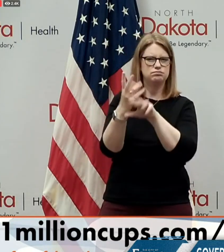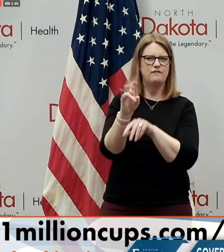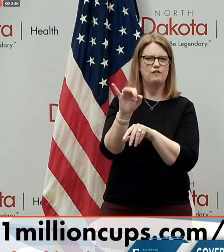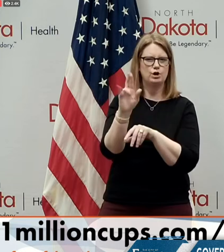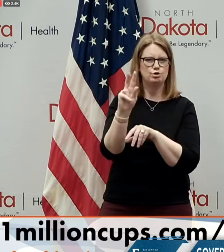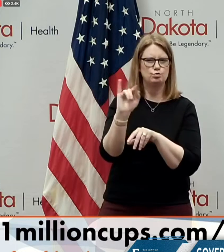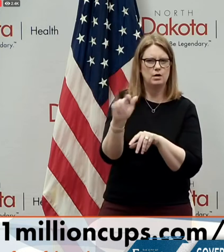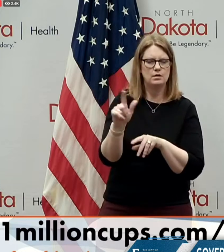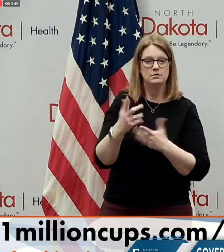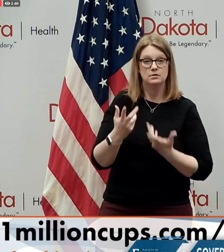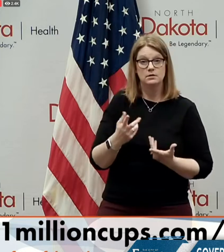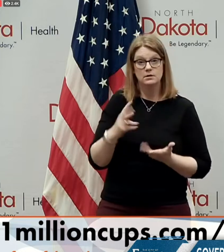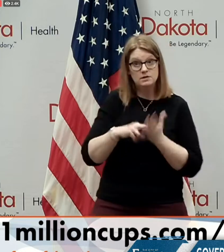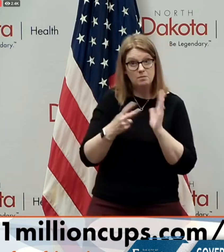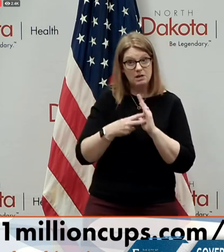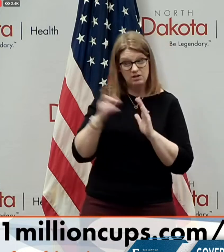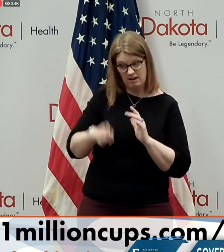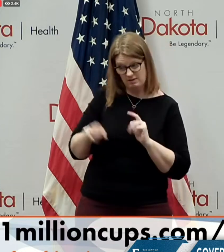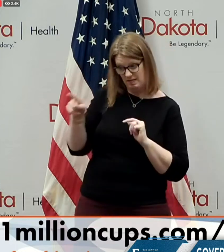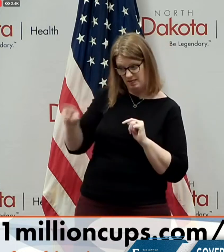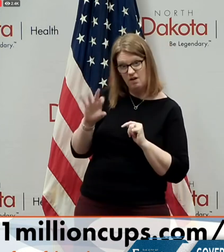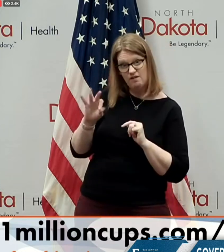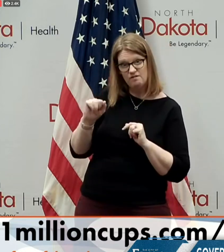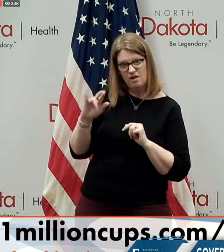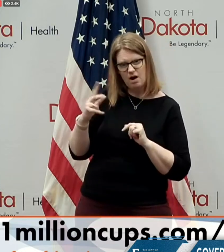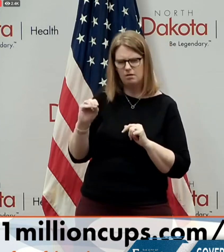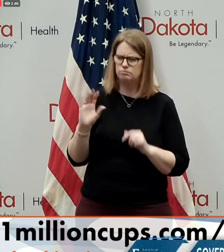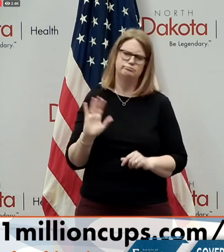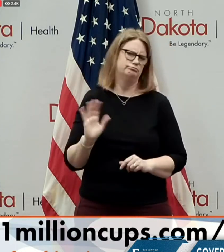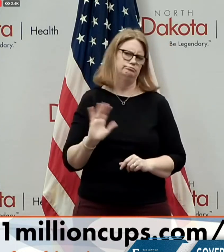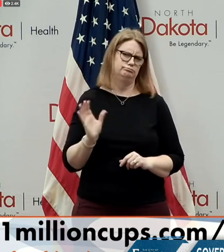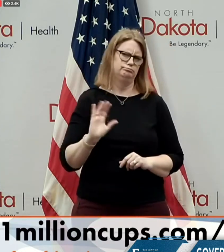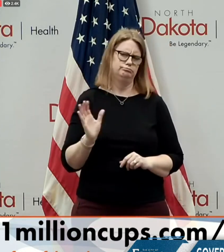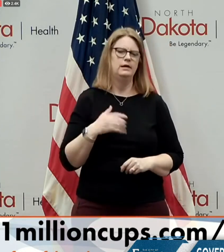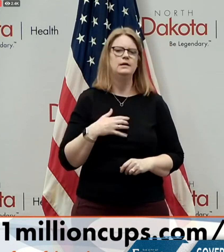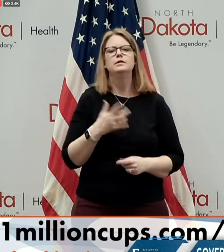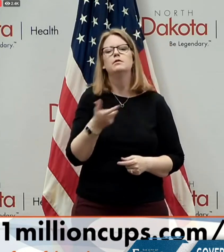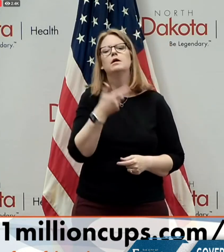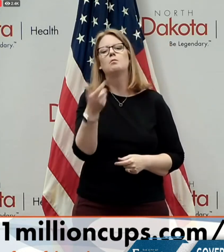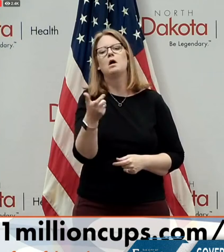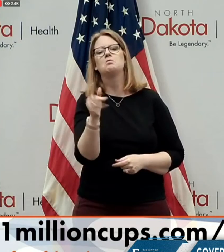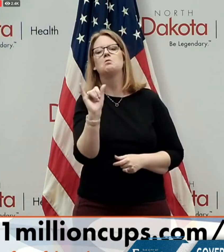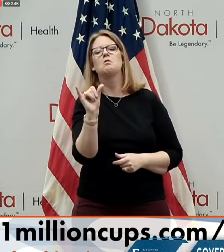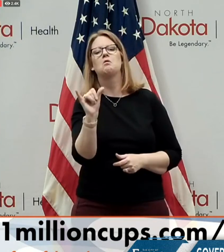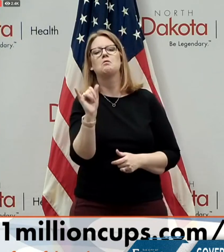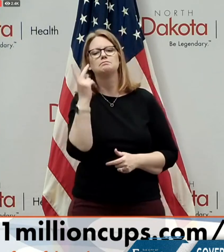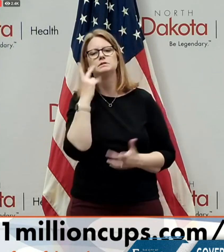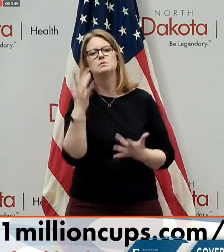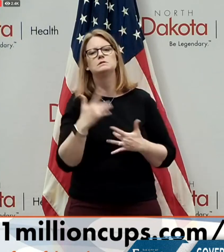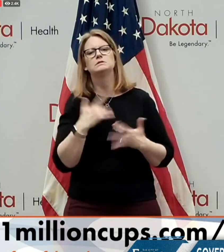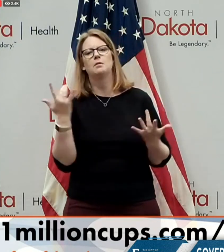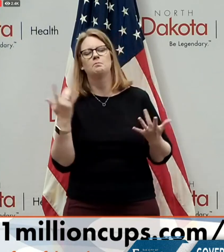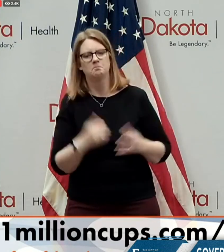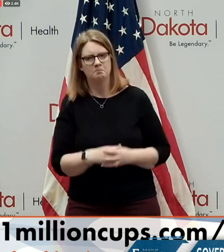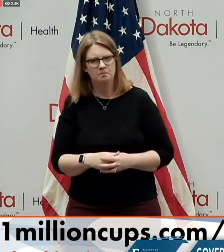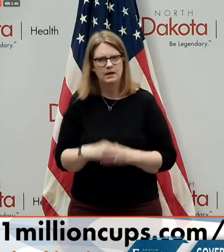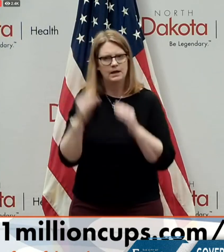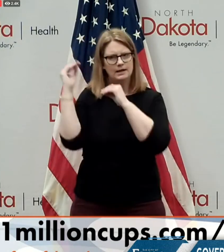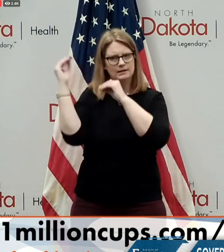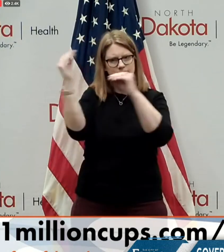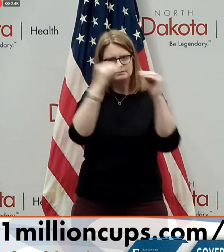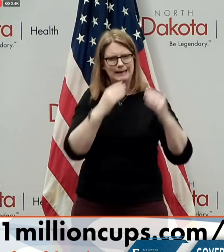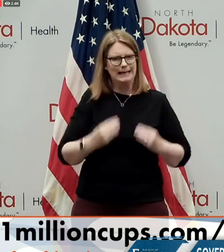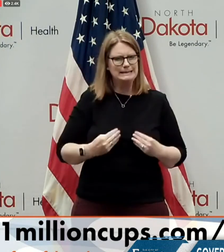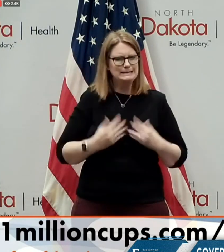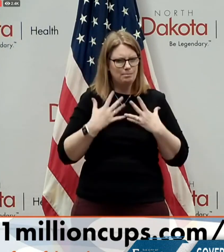you can don't have to be in Fargo, and you can tune in and watch this and see about educating,